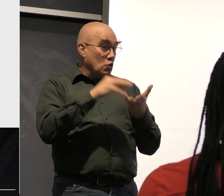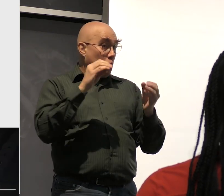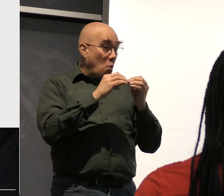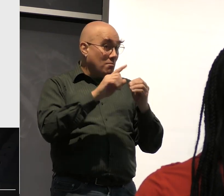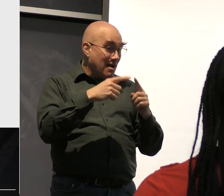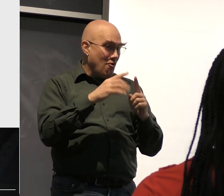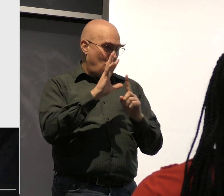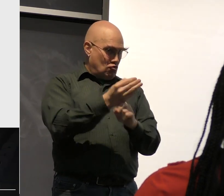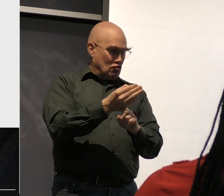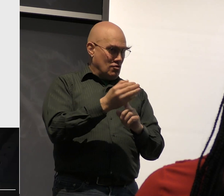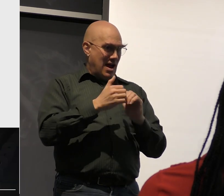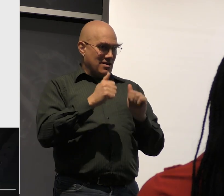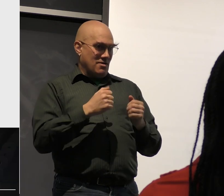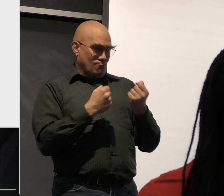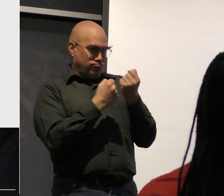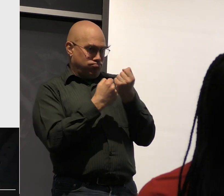I can support the community?